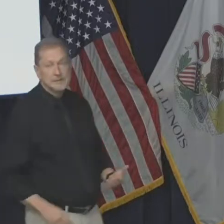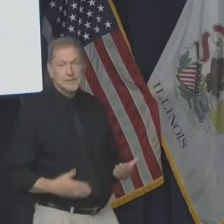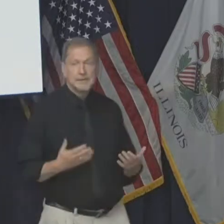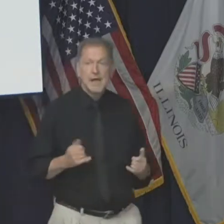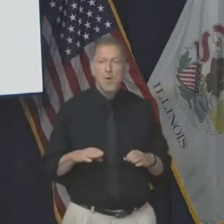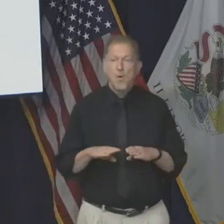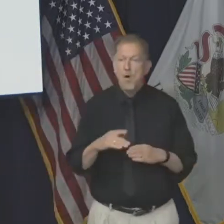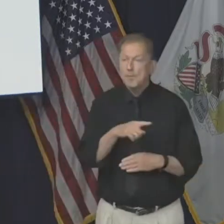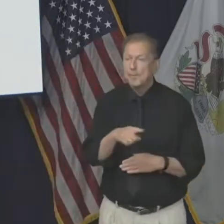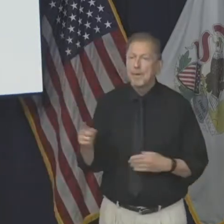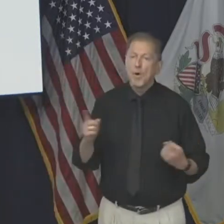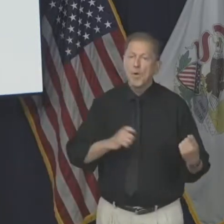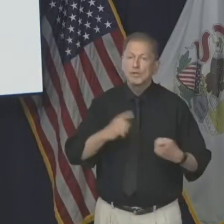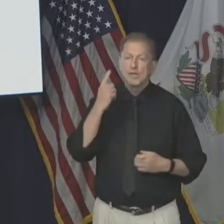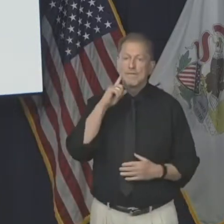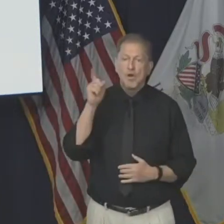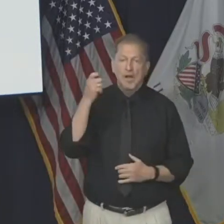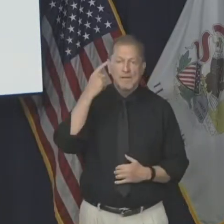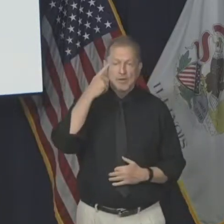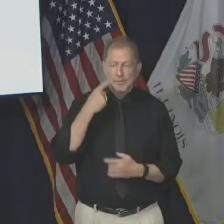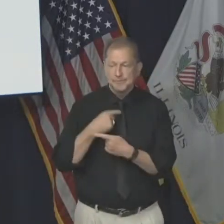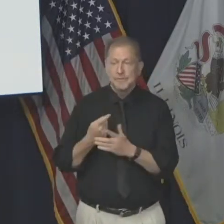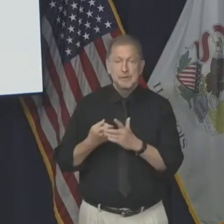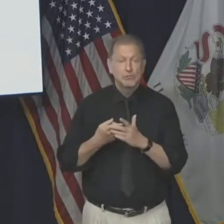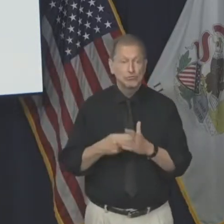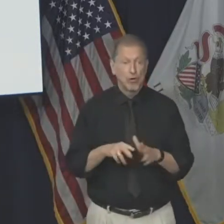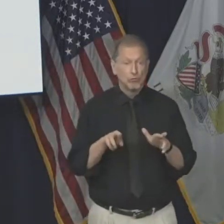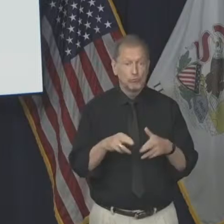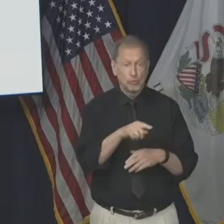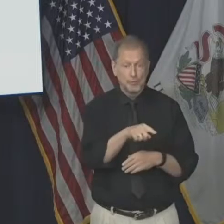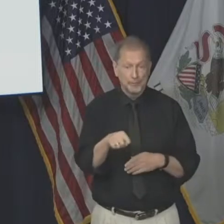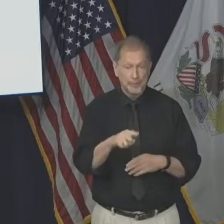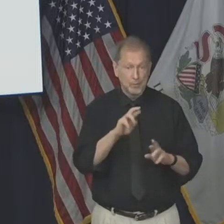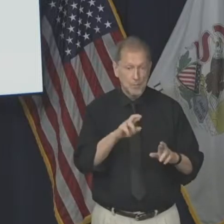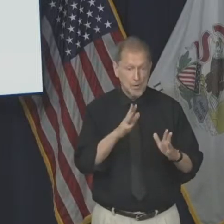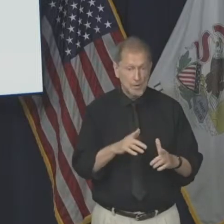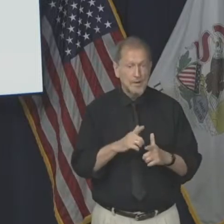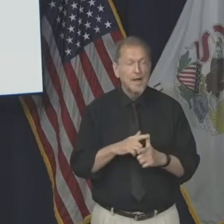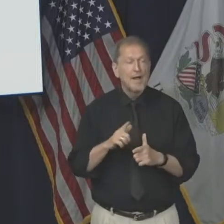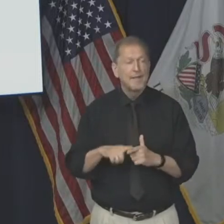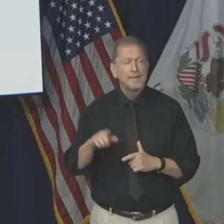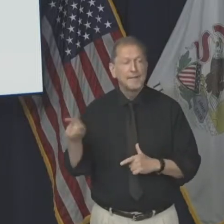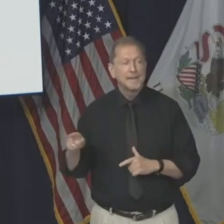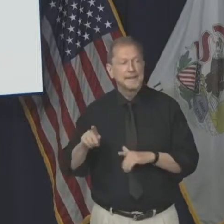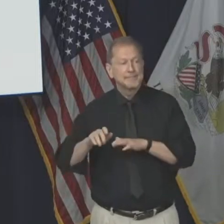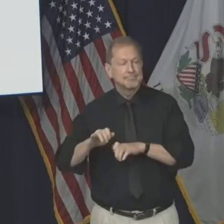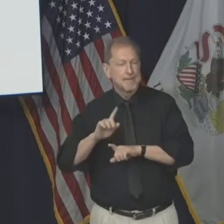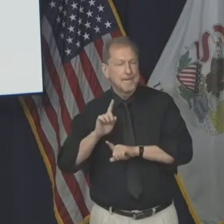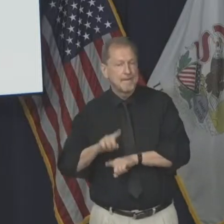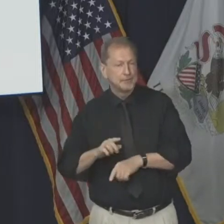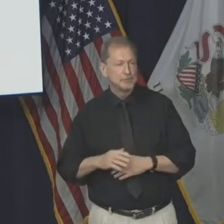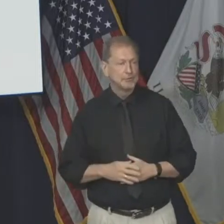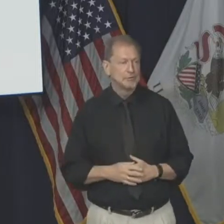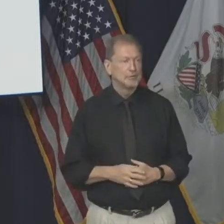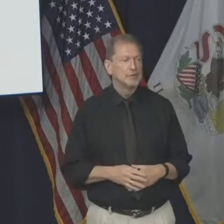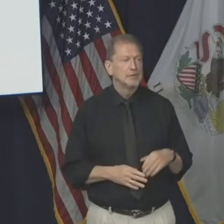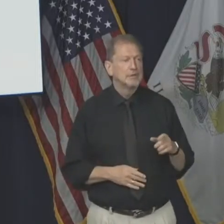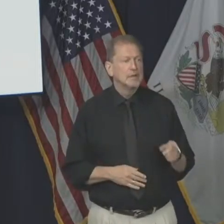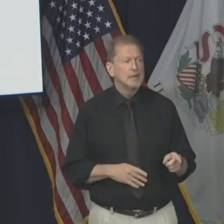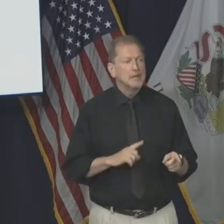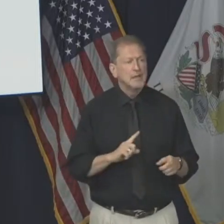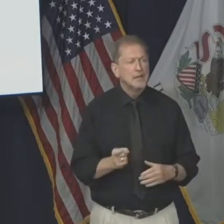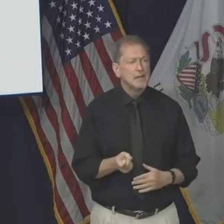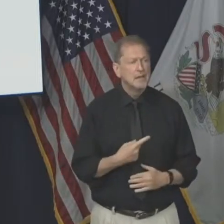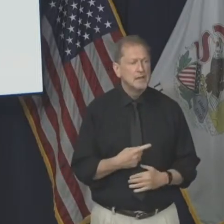Thank you. Thanks, Dr. Ezike. And then go online. Okay, I have two questions. Thank you, Governor. Hi. If Biden wins